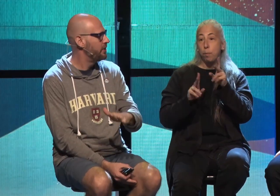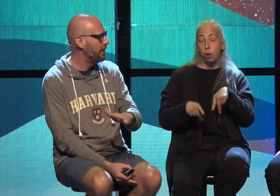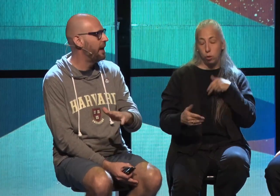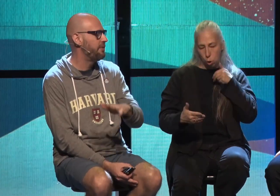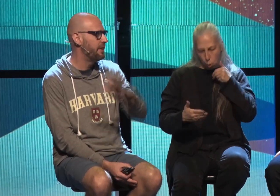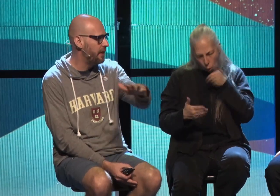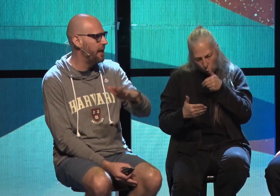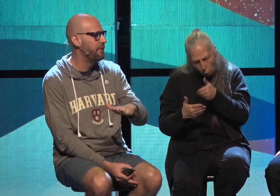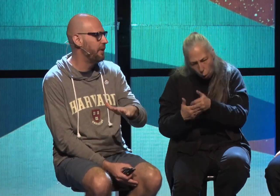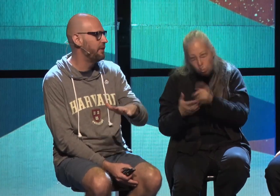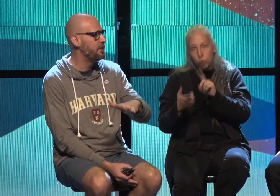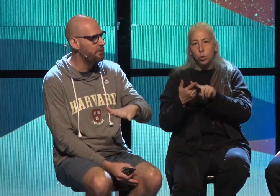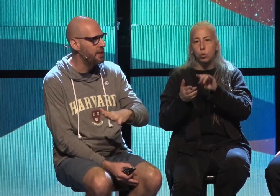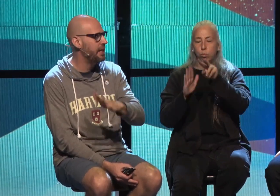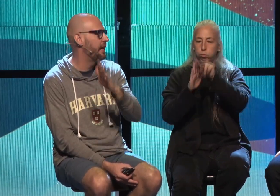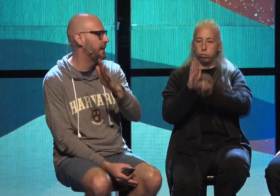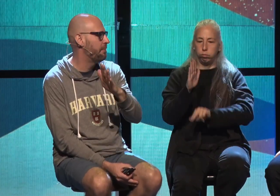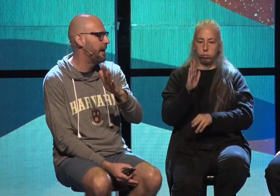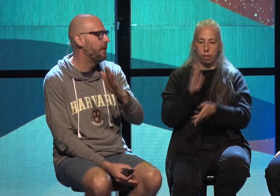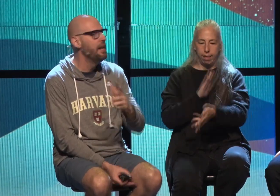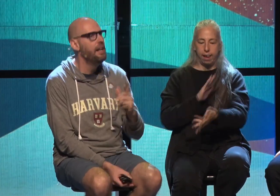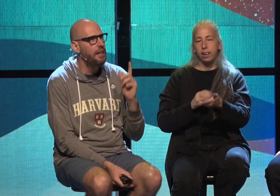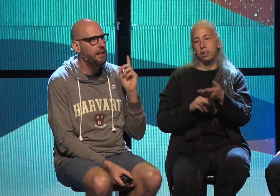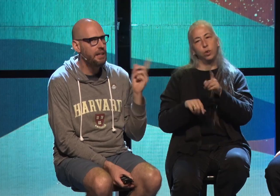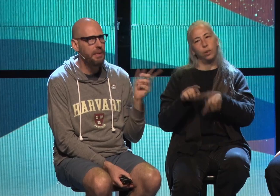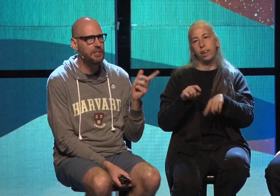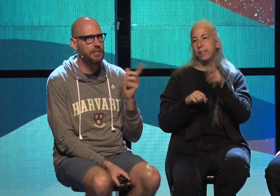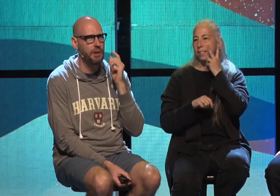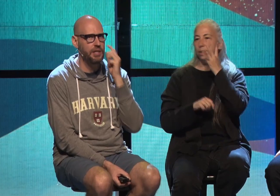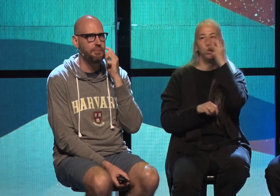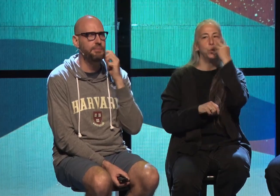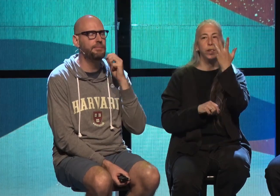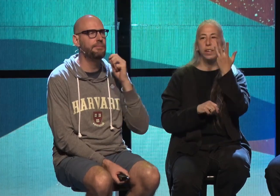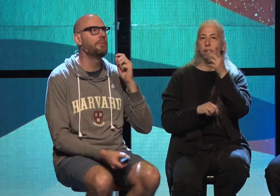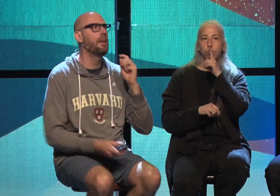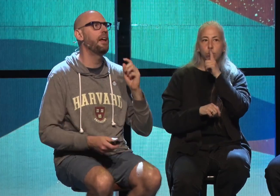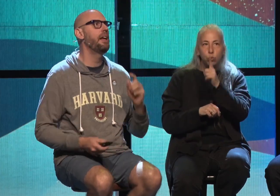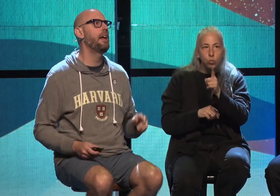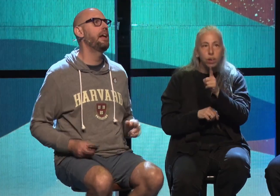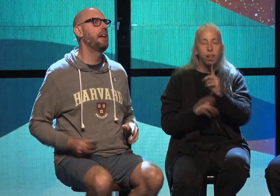that in your life, in the life of others, you really can't come out. Let me ask this question.